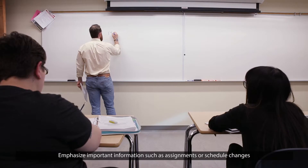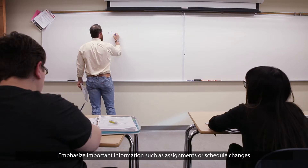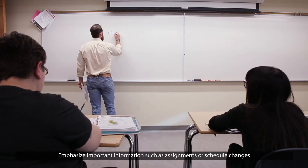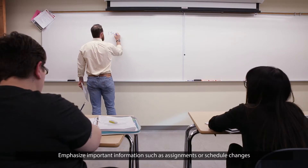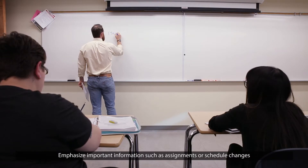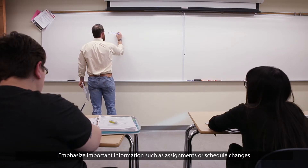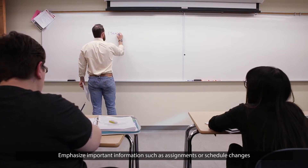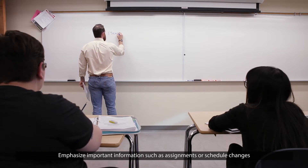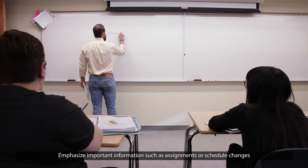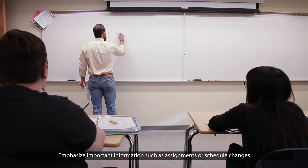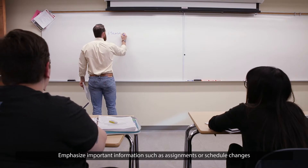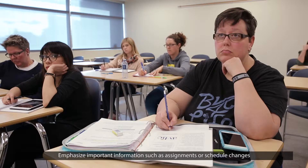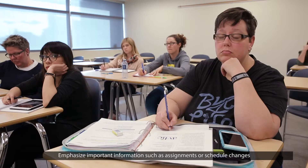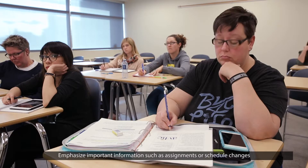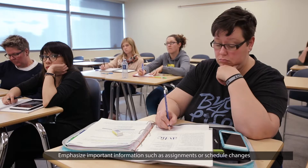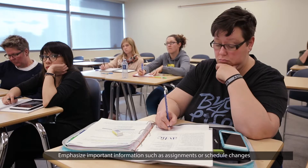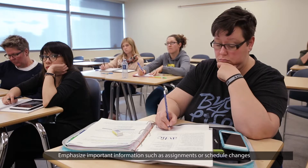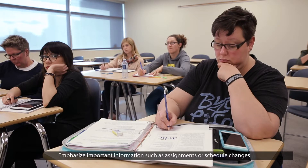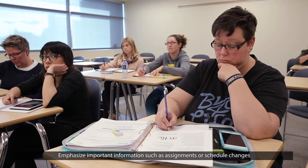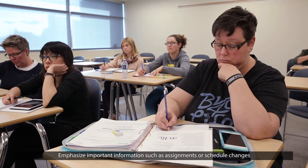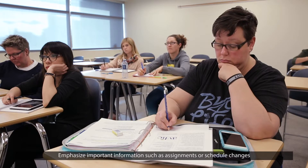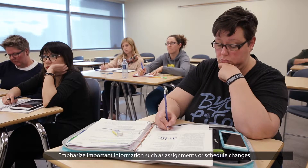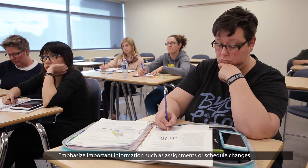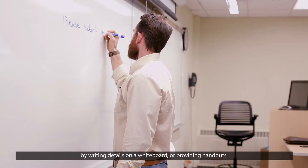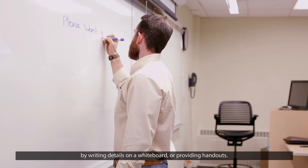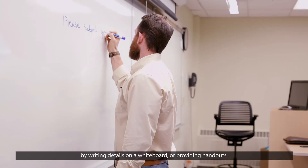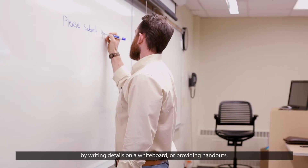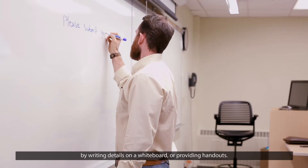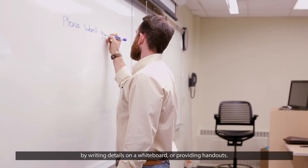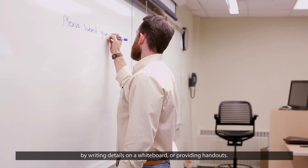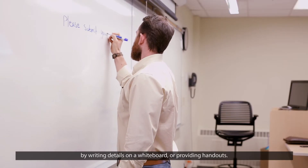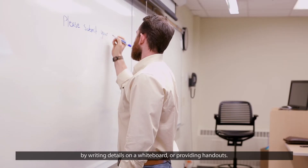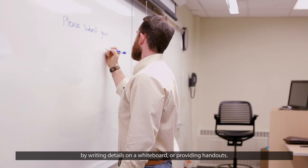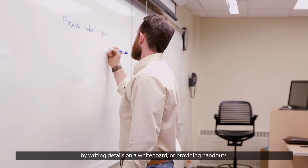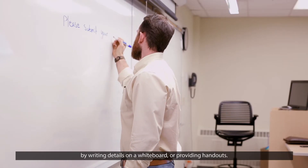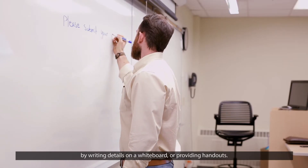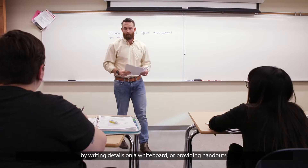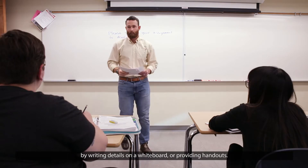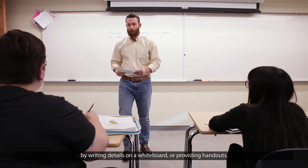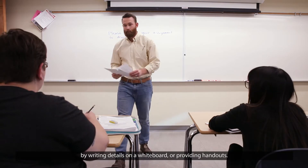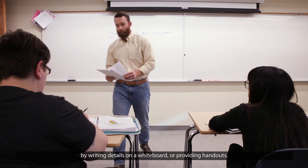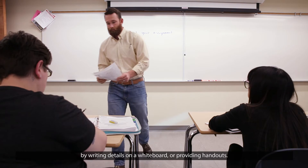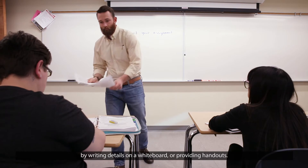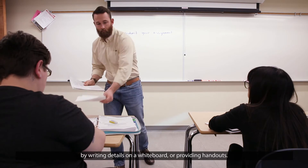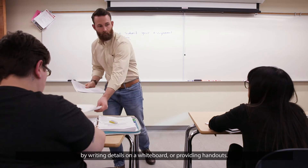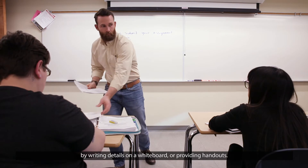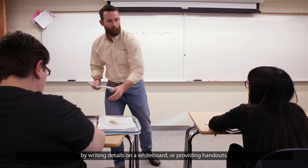Emphasize important information such as assignments or schedule changes by writing details on a whiteboard or providing handouts.